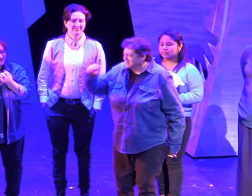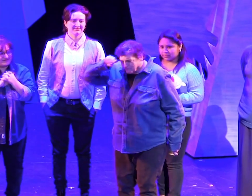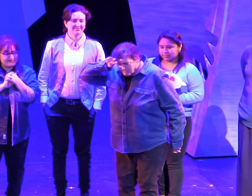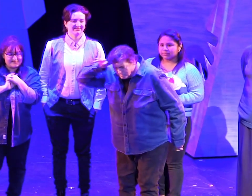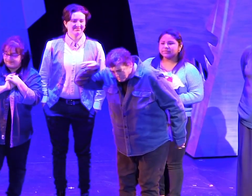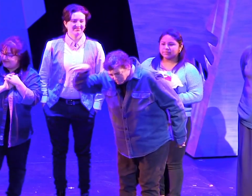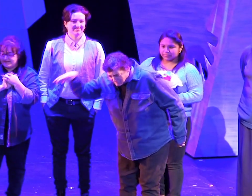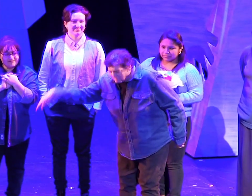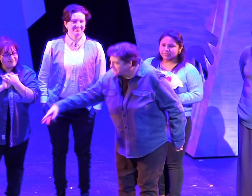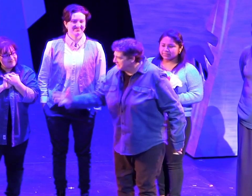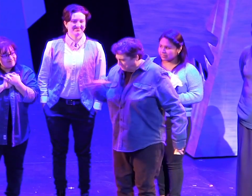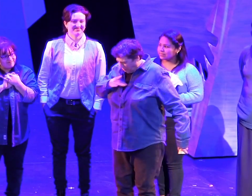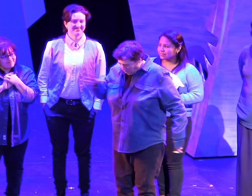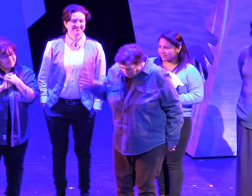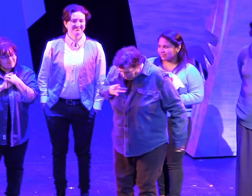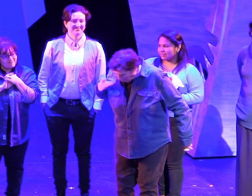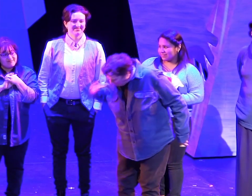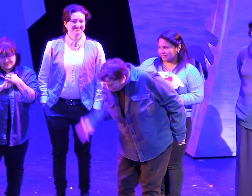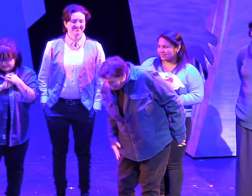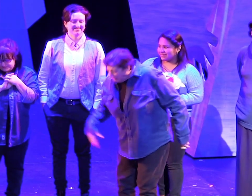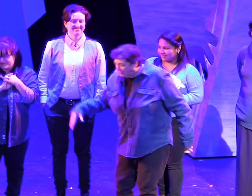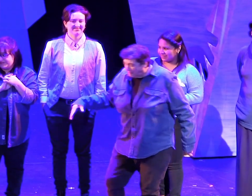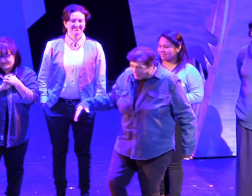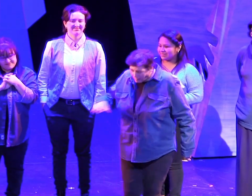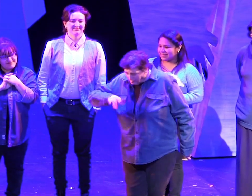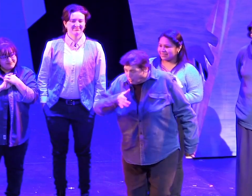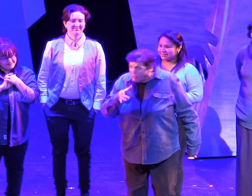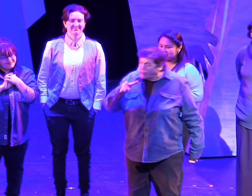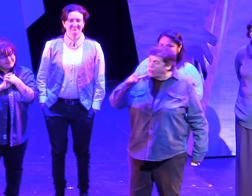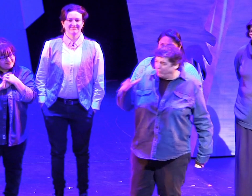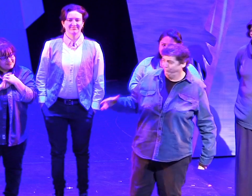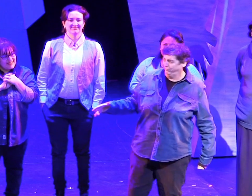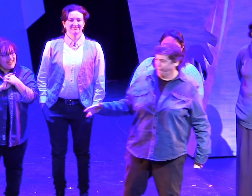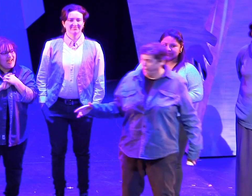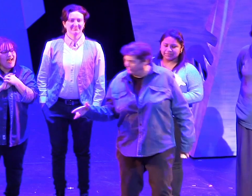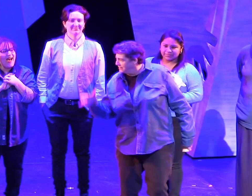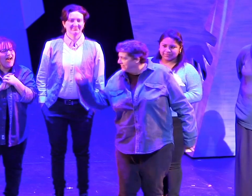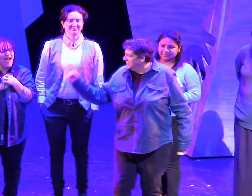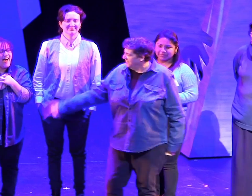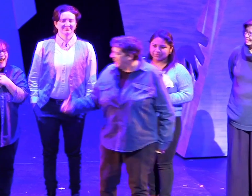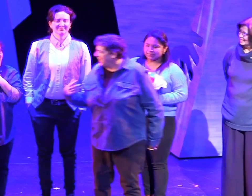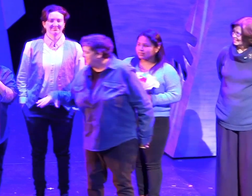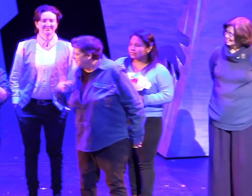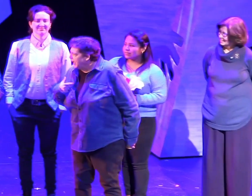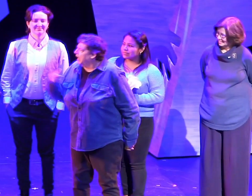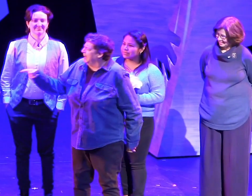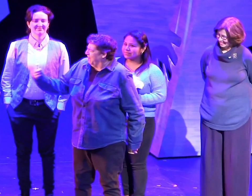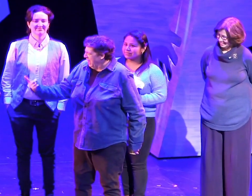We, as a cast, would like to thank you so much for all the artistic energy and thought you put into painting for us. Wow, you